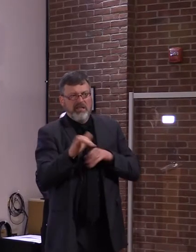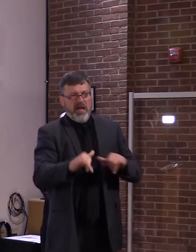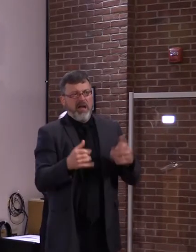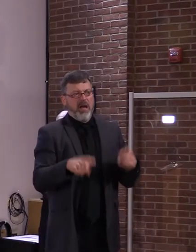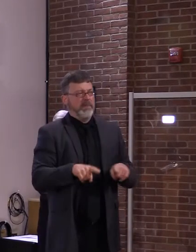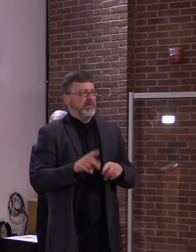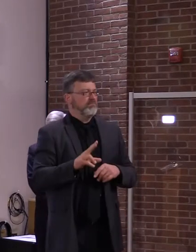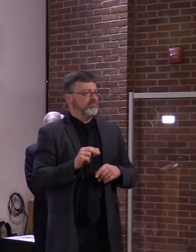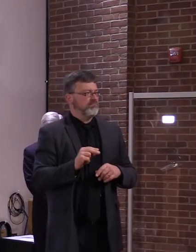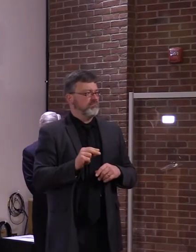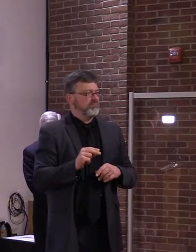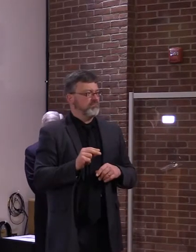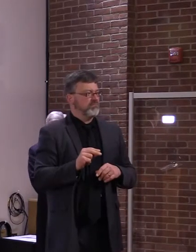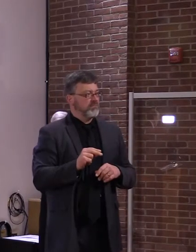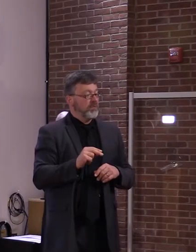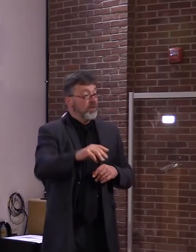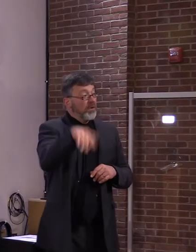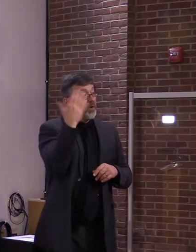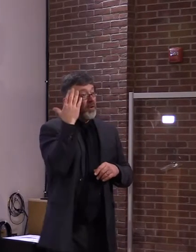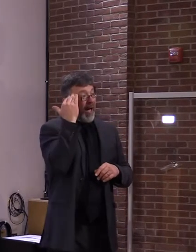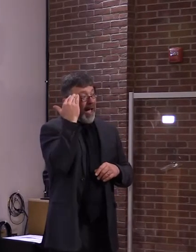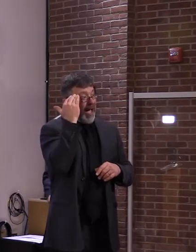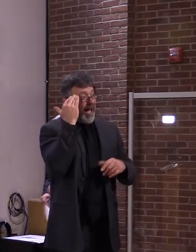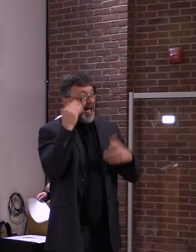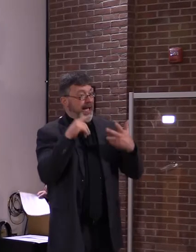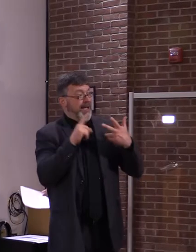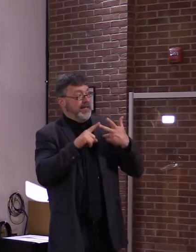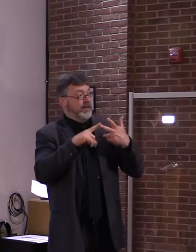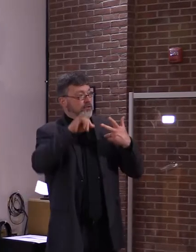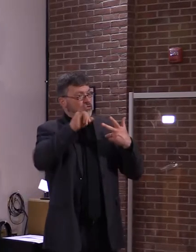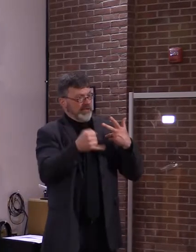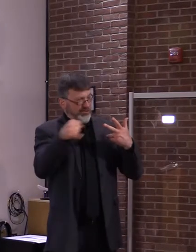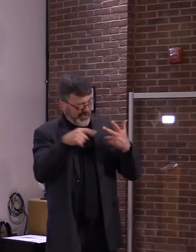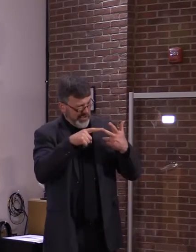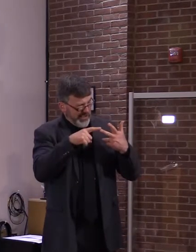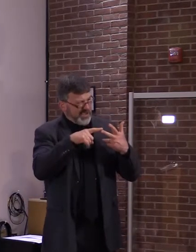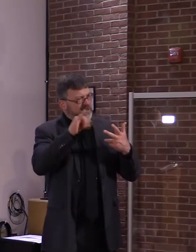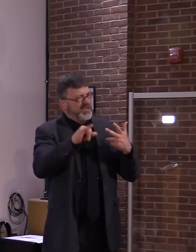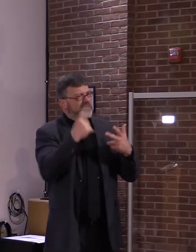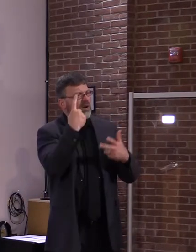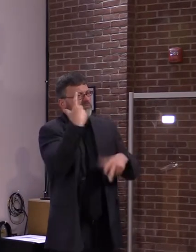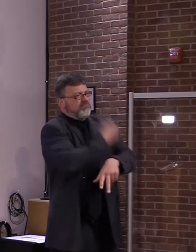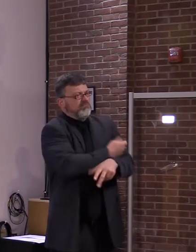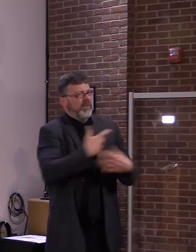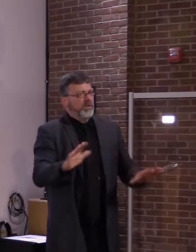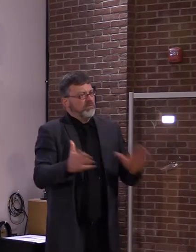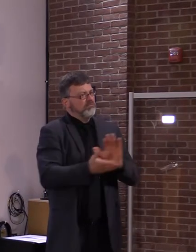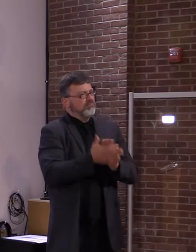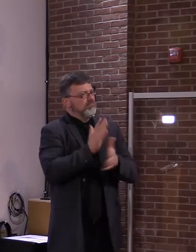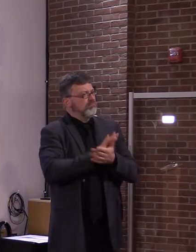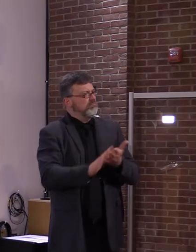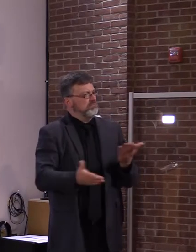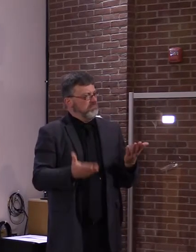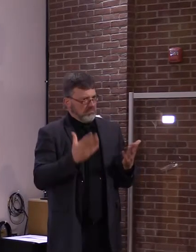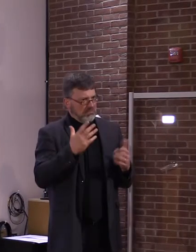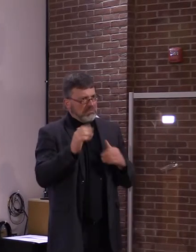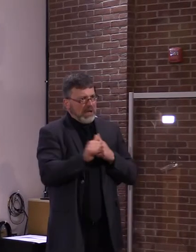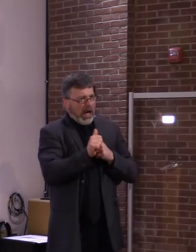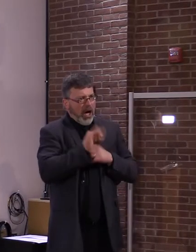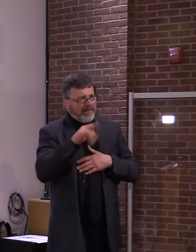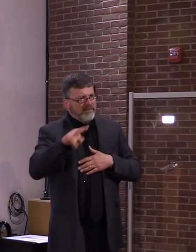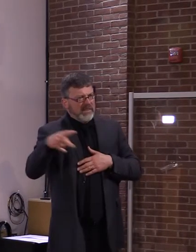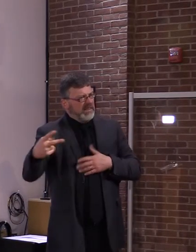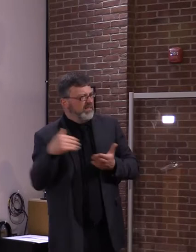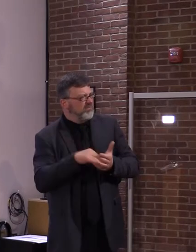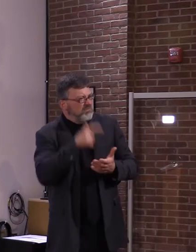one-dose vaccine for a period of time. And we'll see if that period of time goes as long as 12 months or even longer.